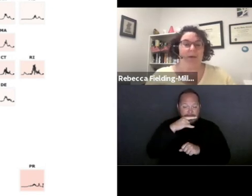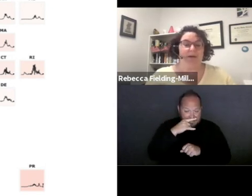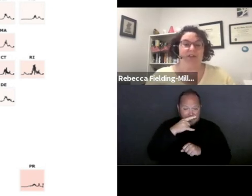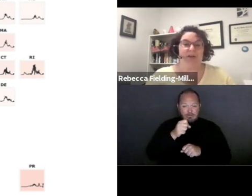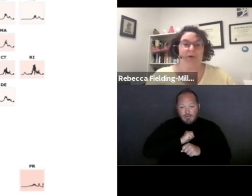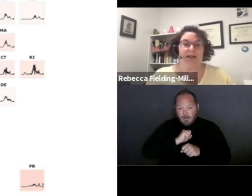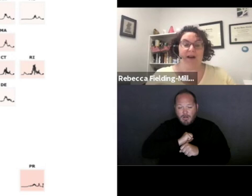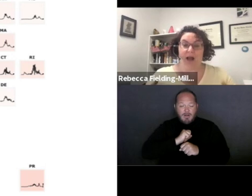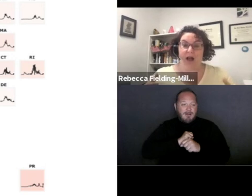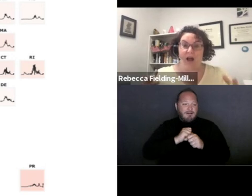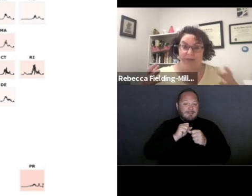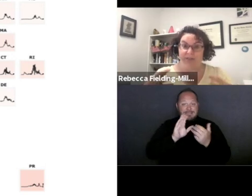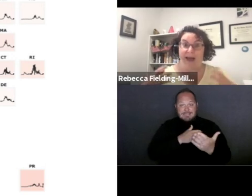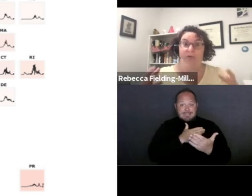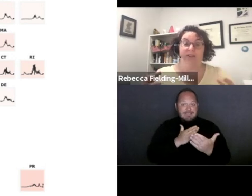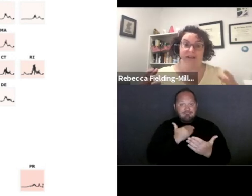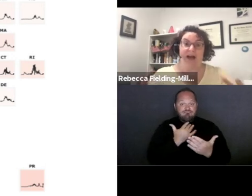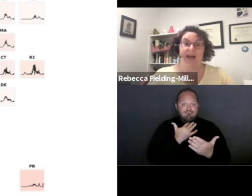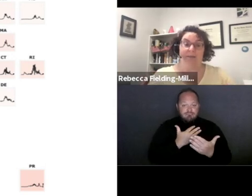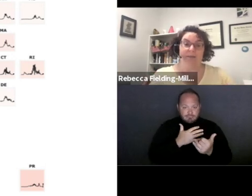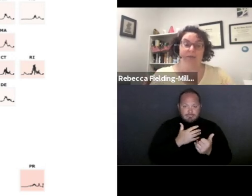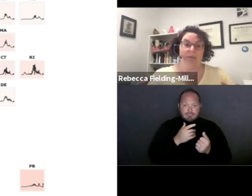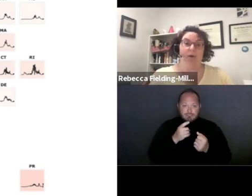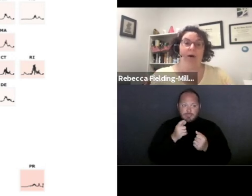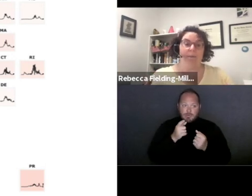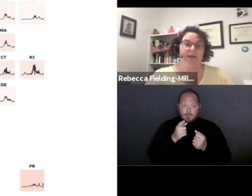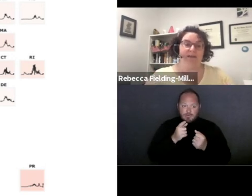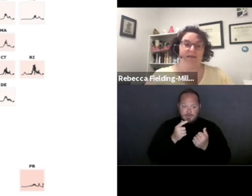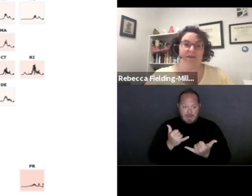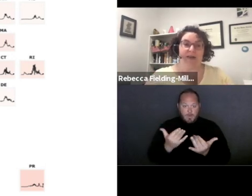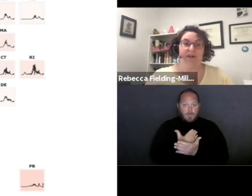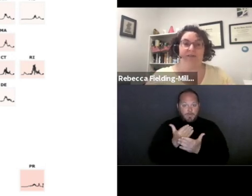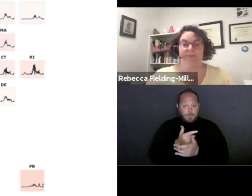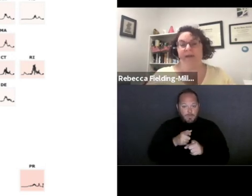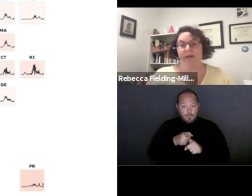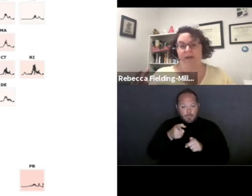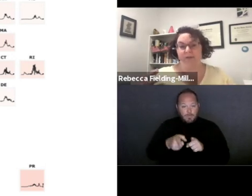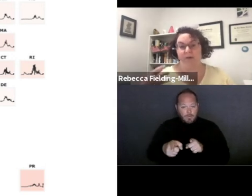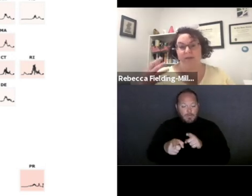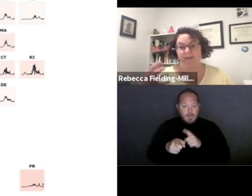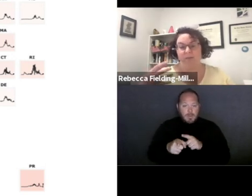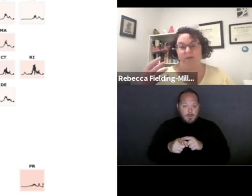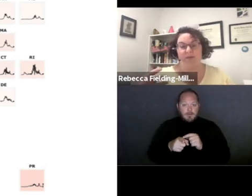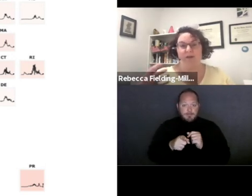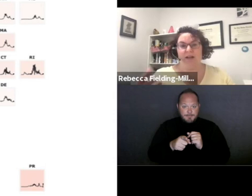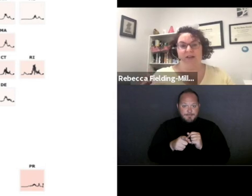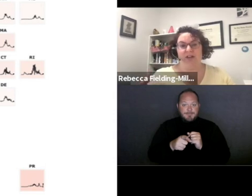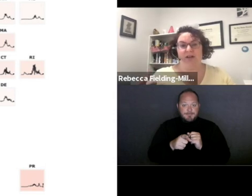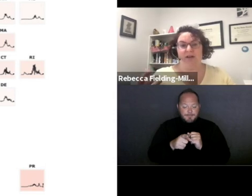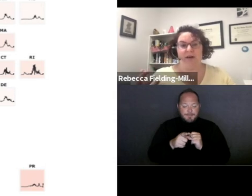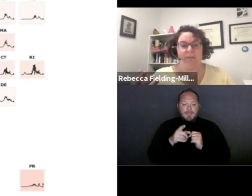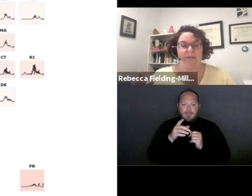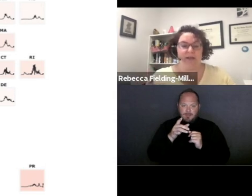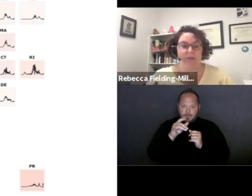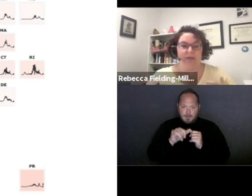are potentially putting out 1,000 times more pieces of virus if you're infected with this